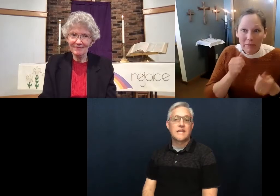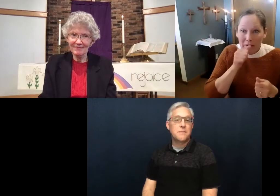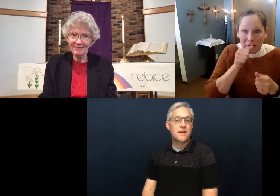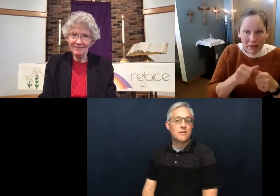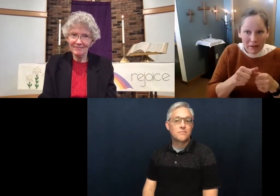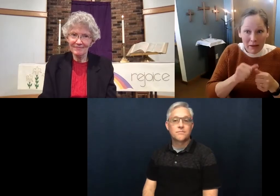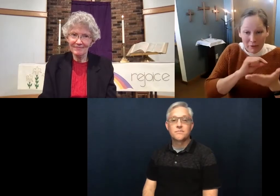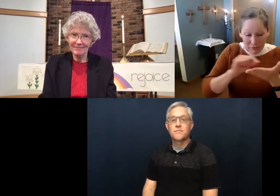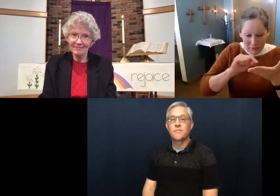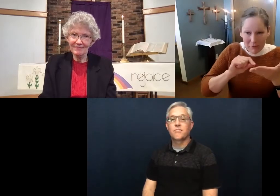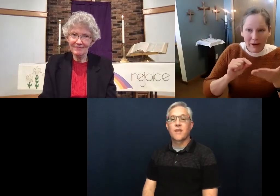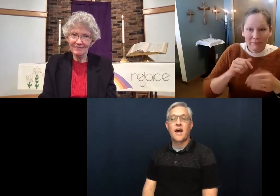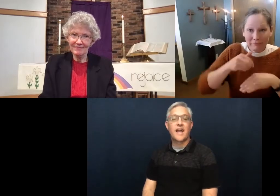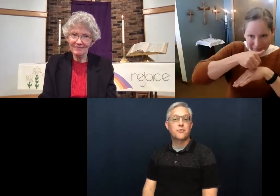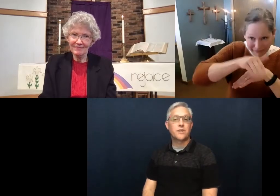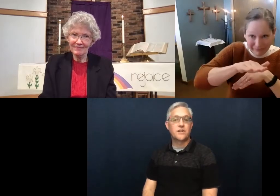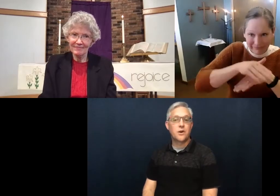email, a handwritten note.